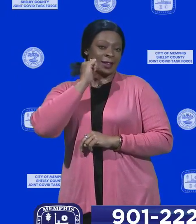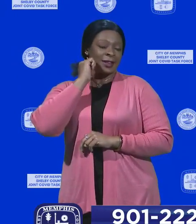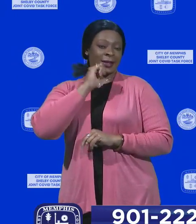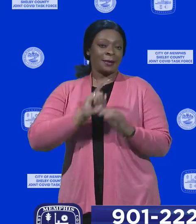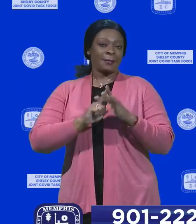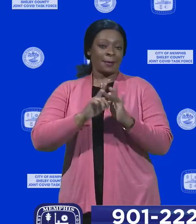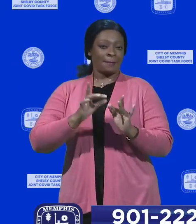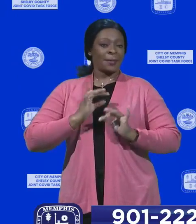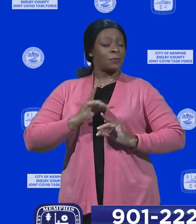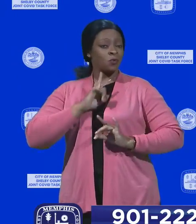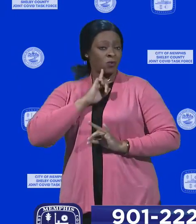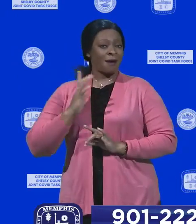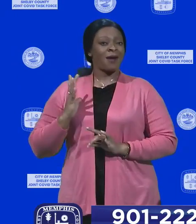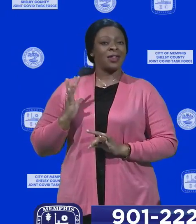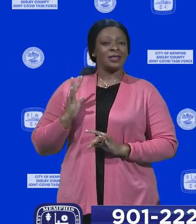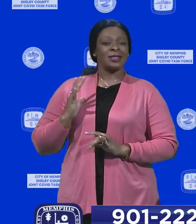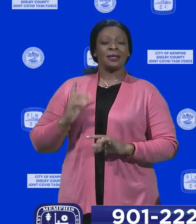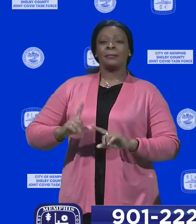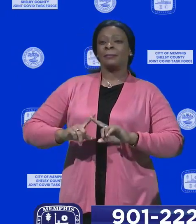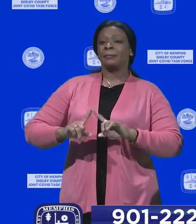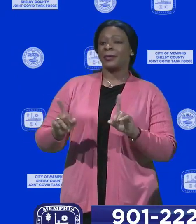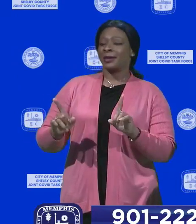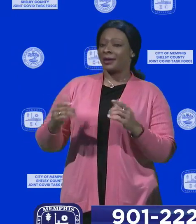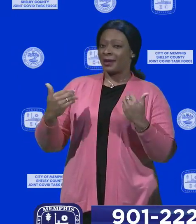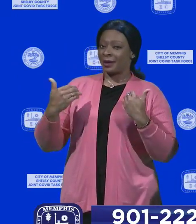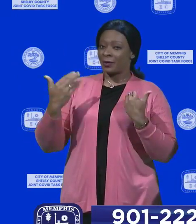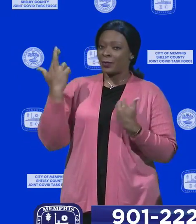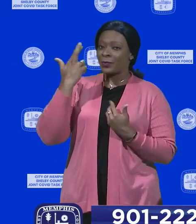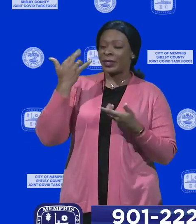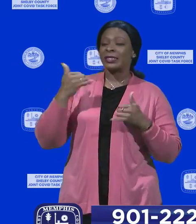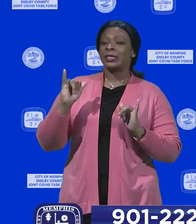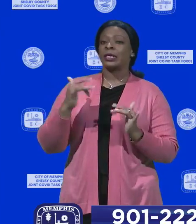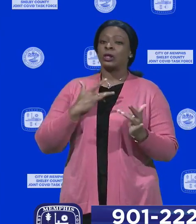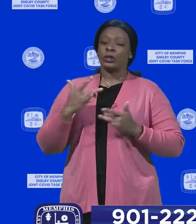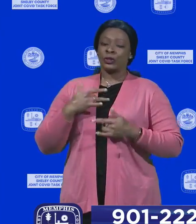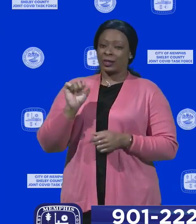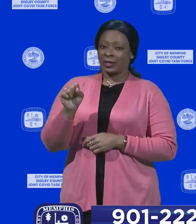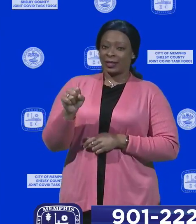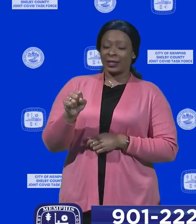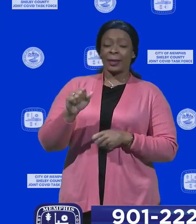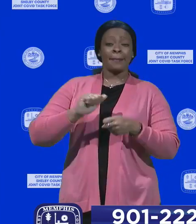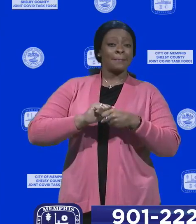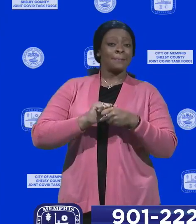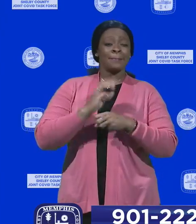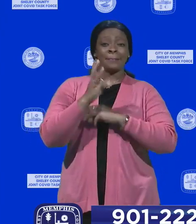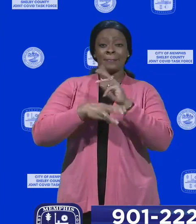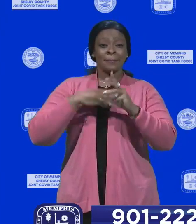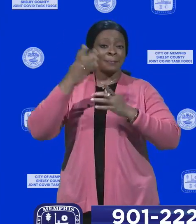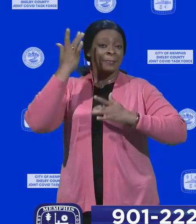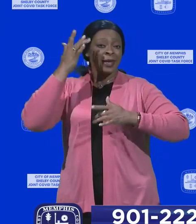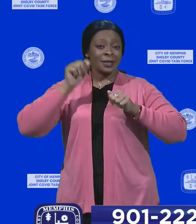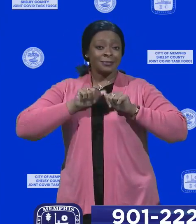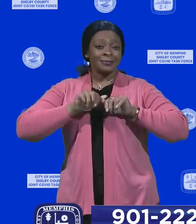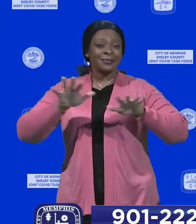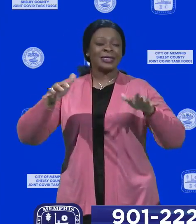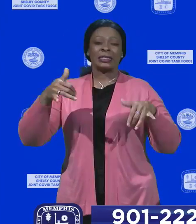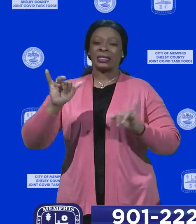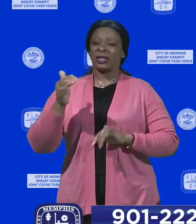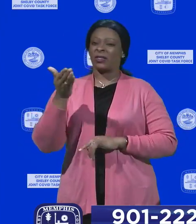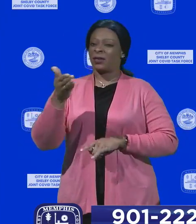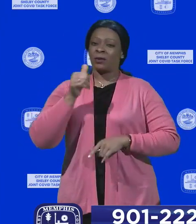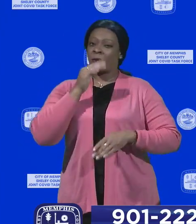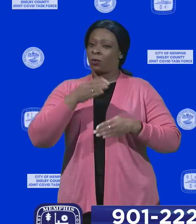That's excellent. But we do have some reasons to still be concerned. The pandemic is certainly not over.